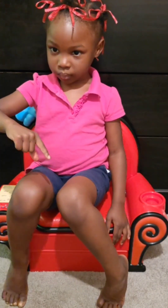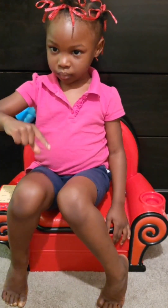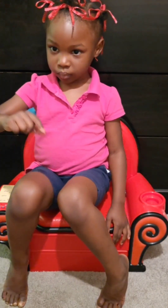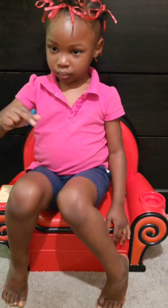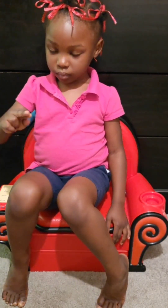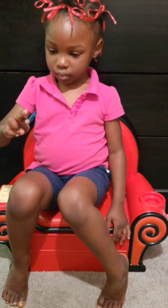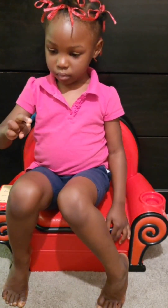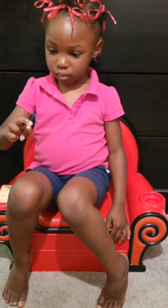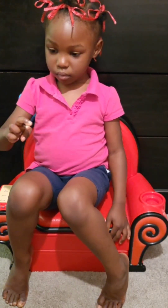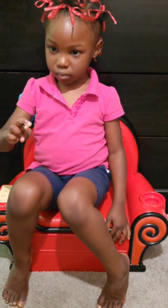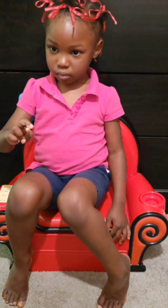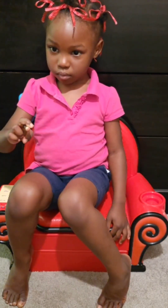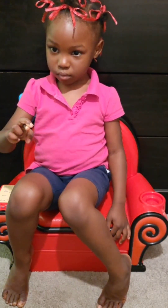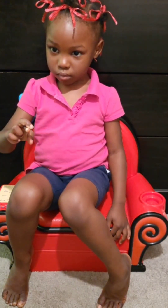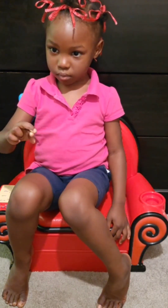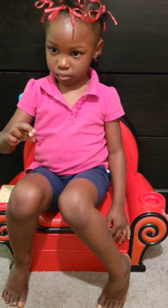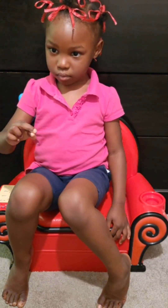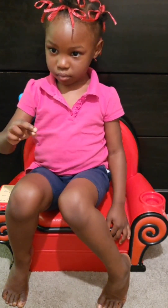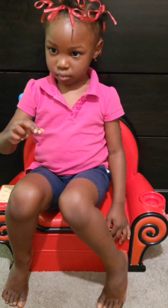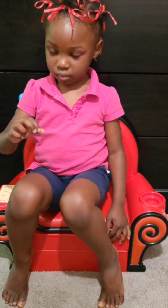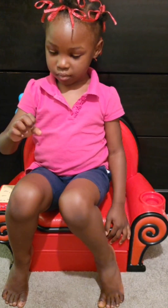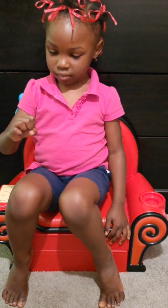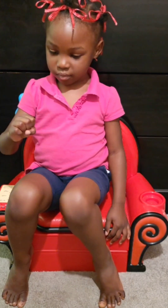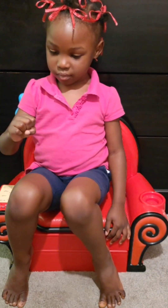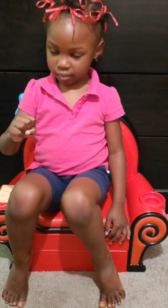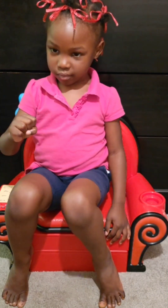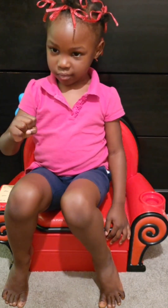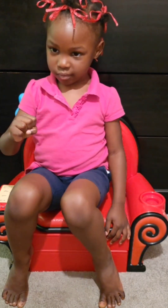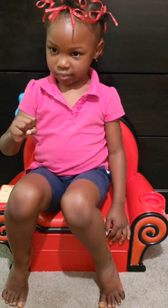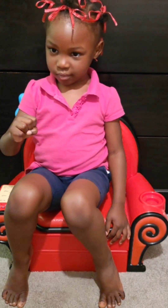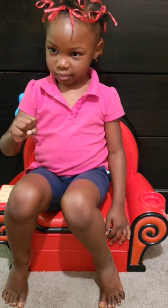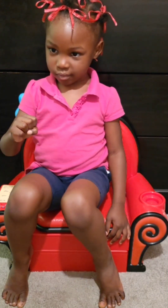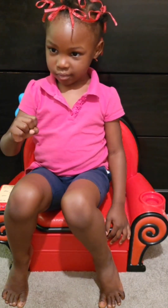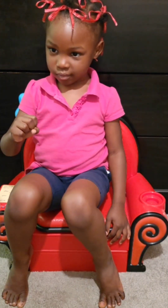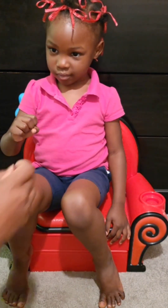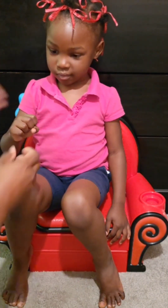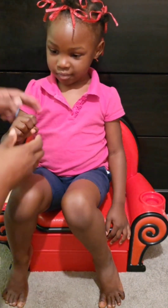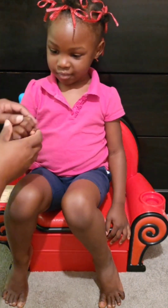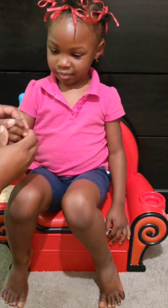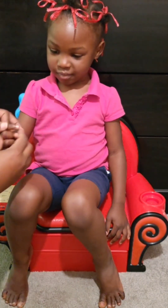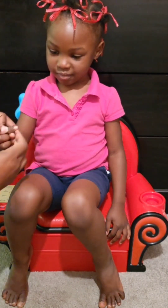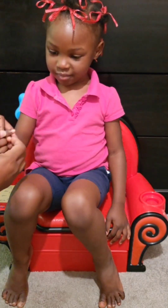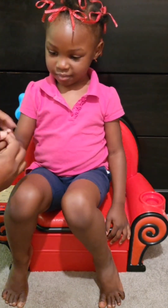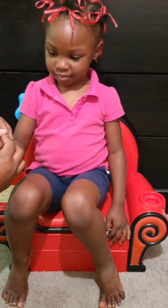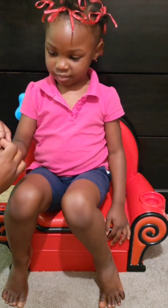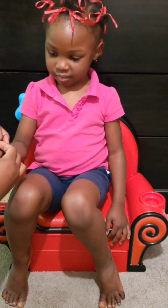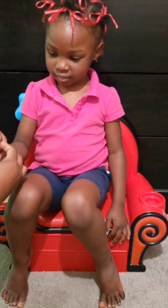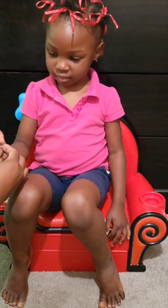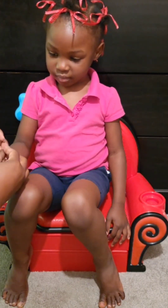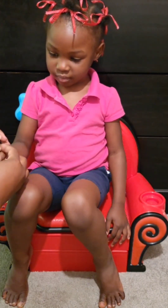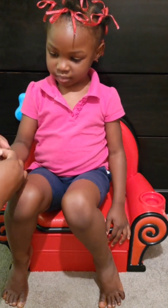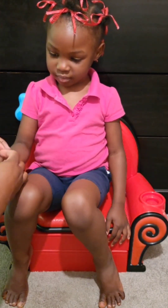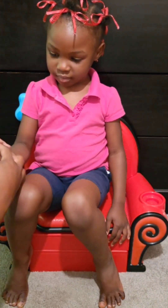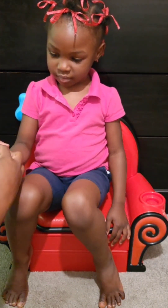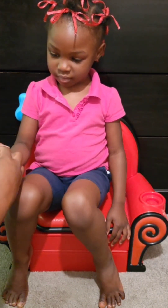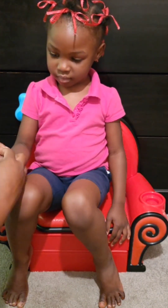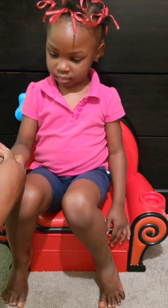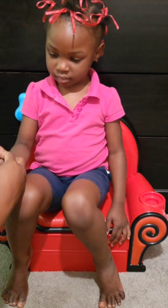R. S. T. T. Kind of, yeah, put it in there, like in the